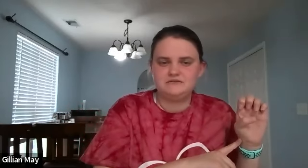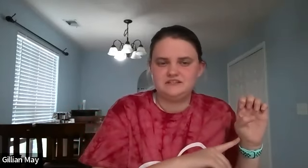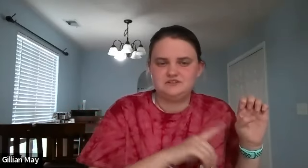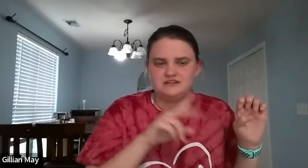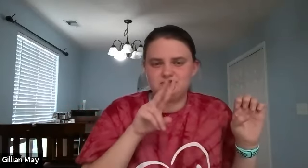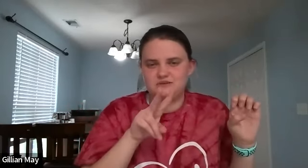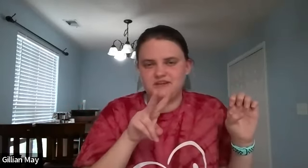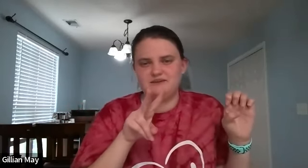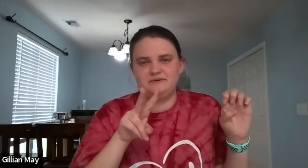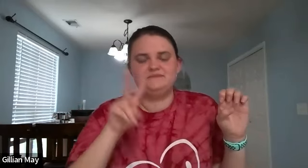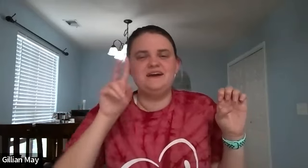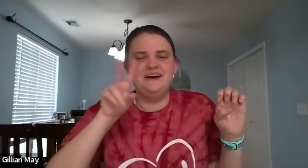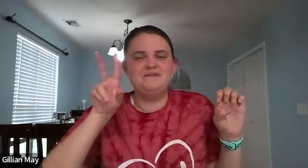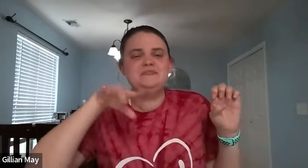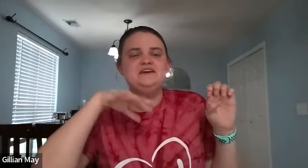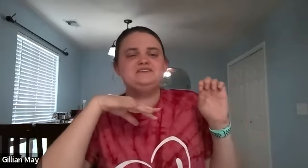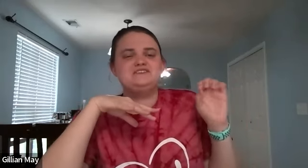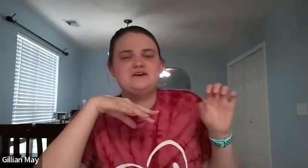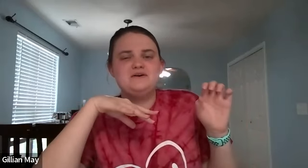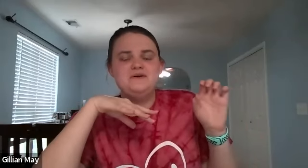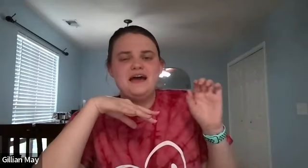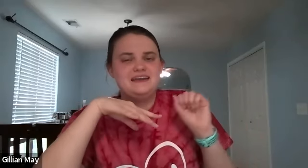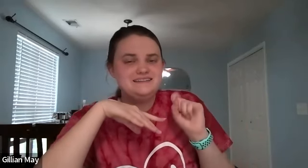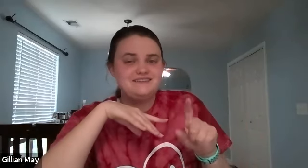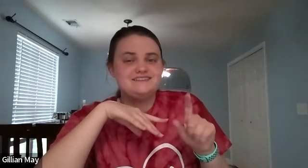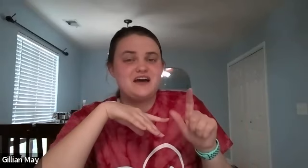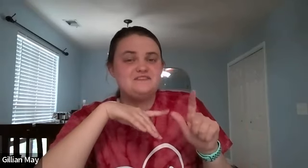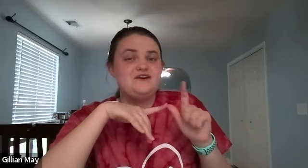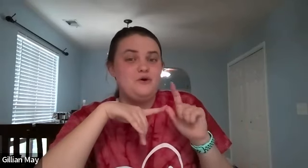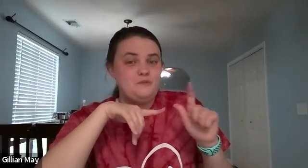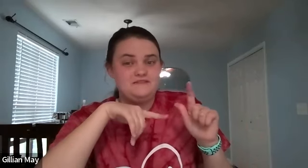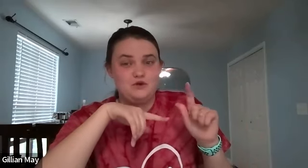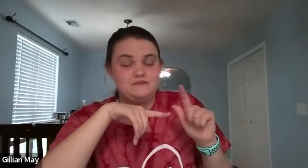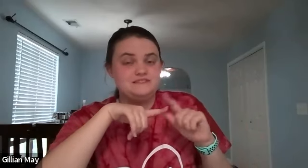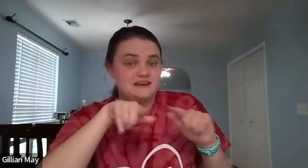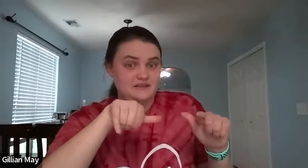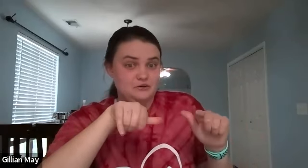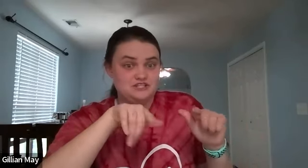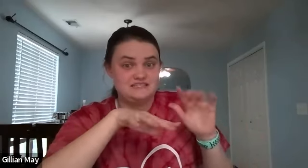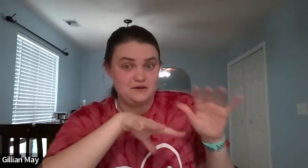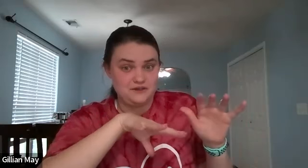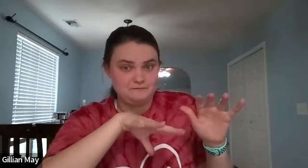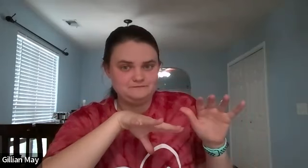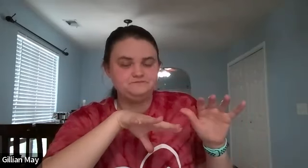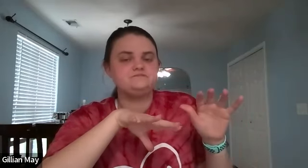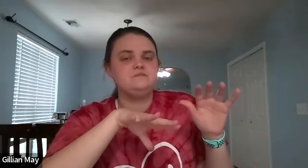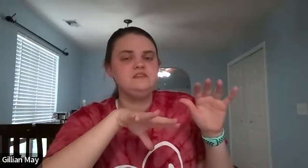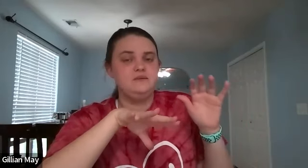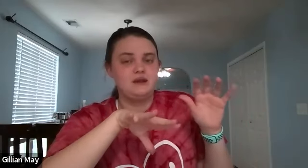think so. You guys are looking at me kind of weird. So ASL is not the only form of sign language that's out there. And when I mean